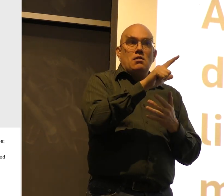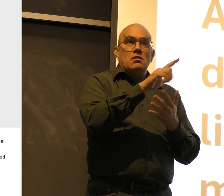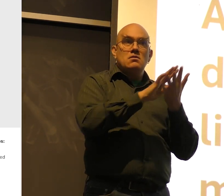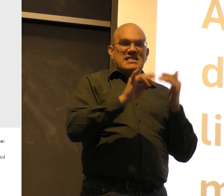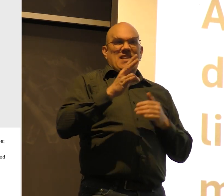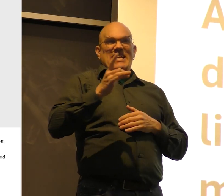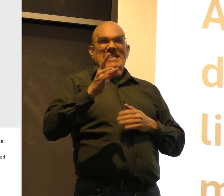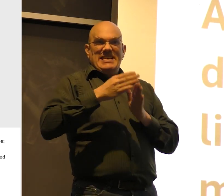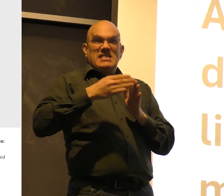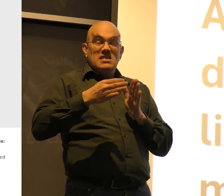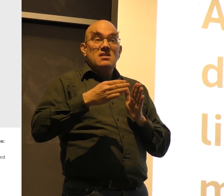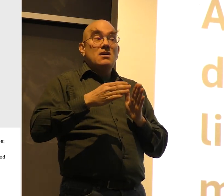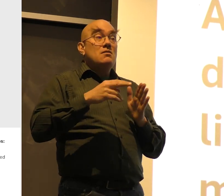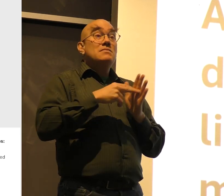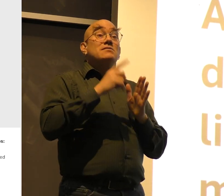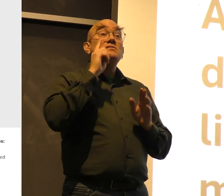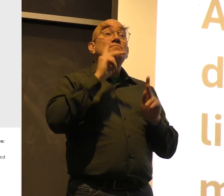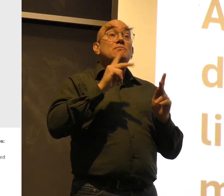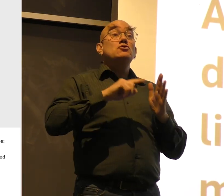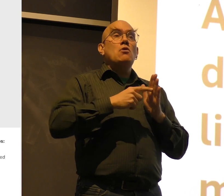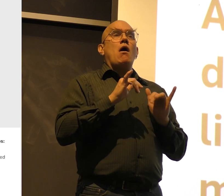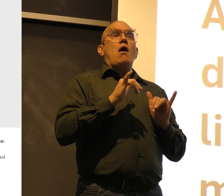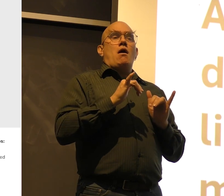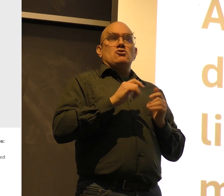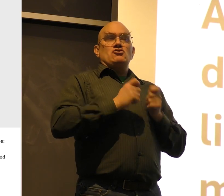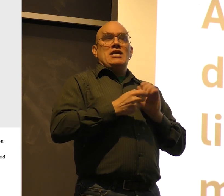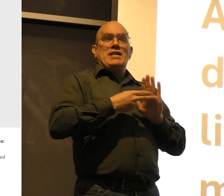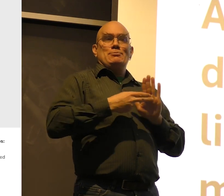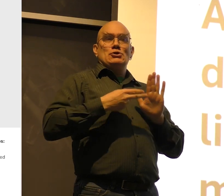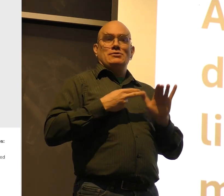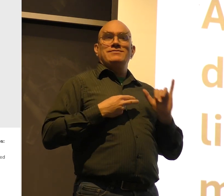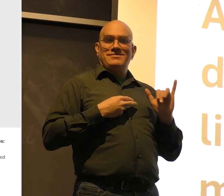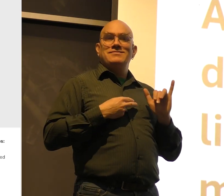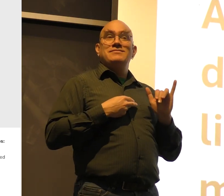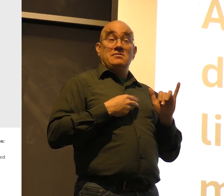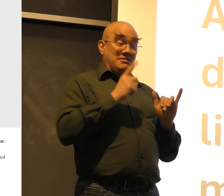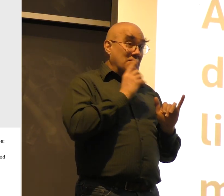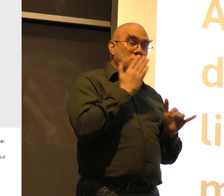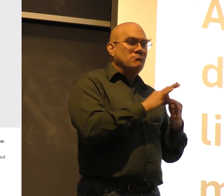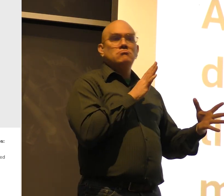linguistics programs studying specifically ASL through the 70s. And people began to change their labeling around